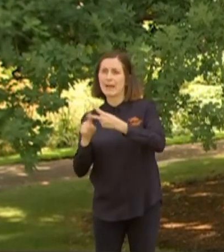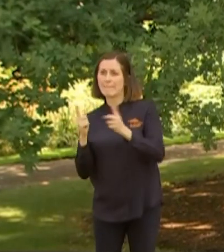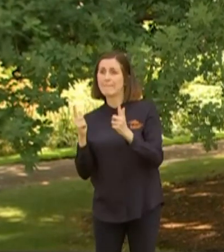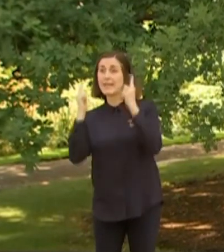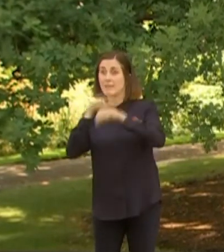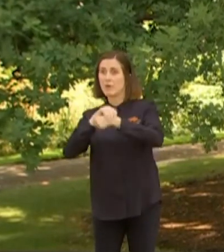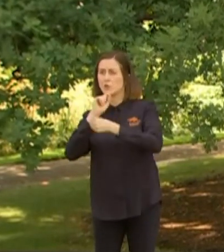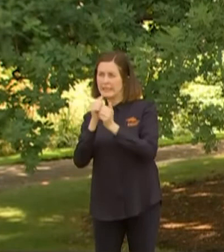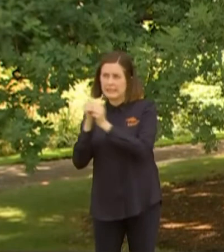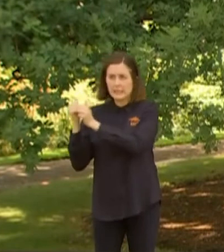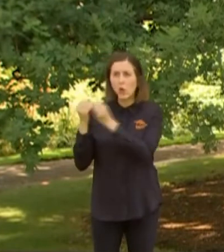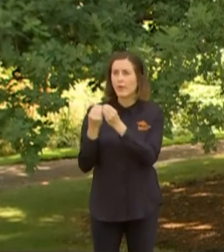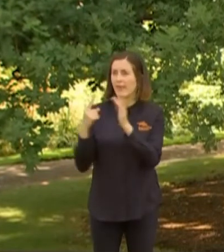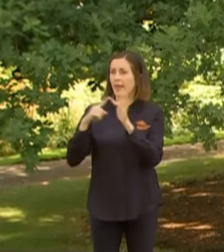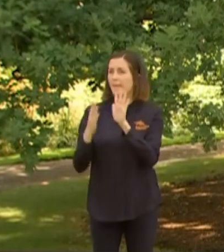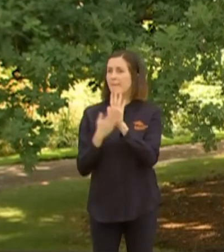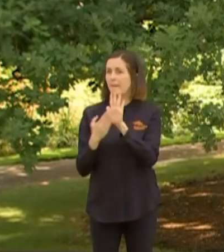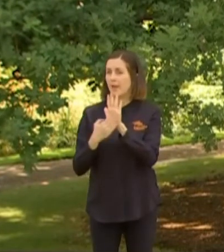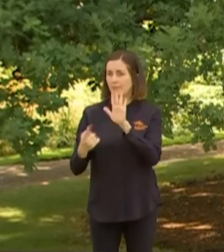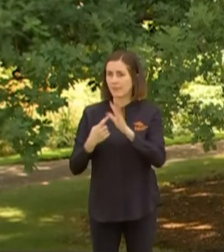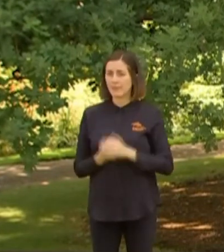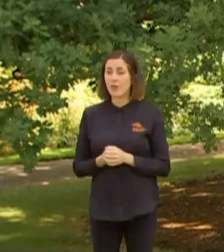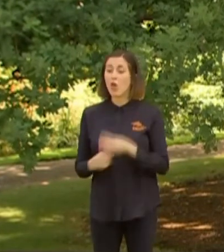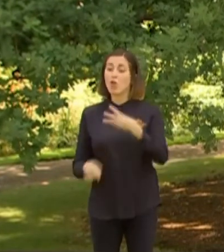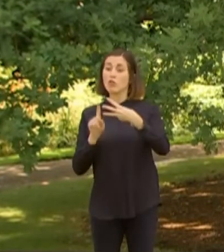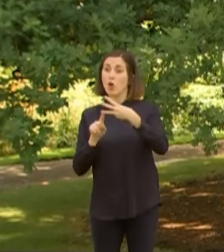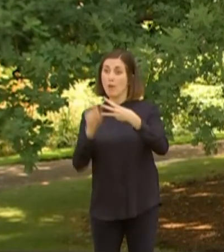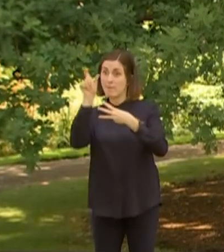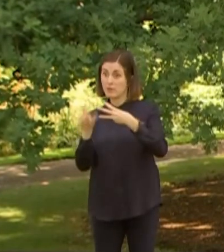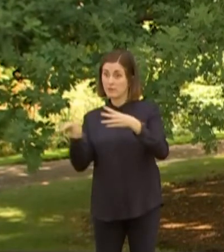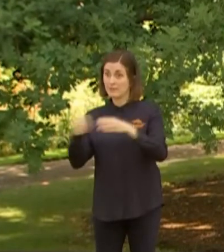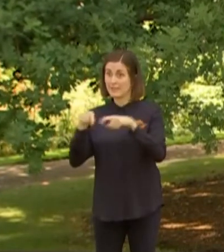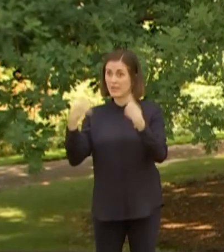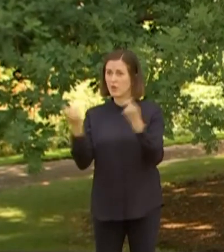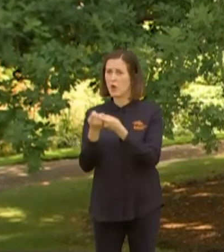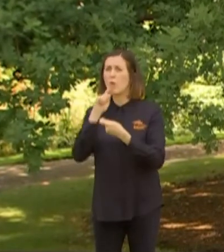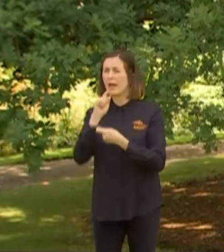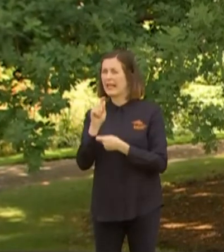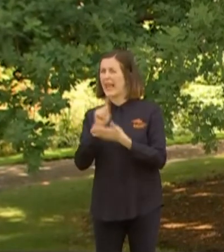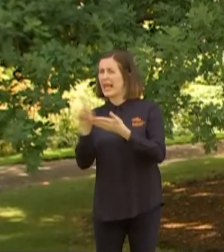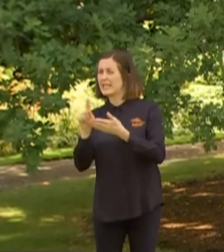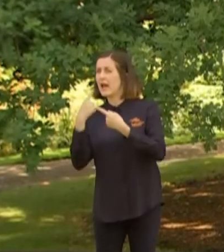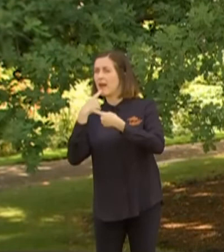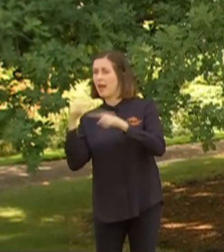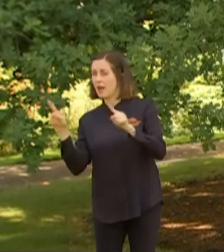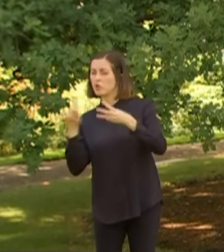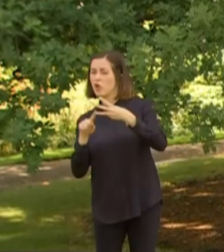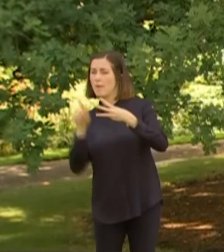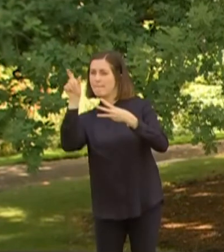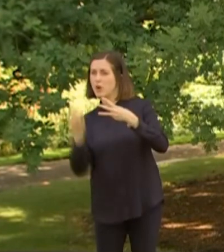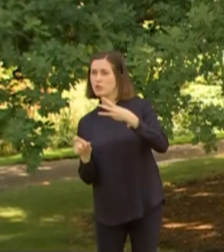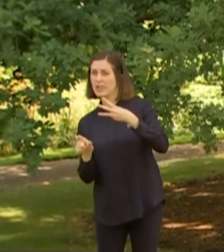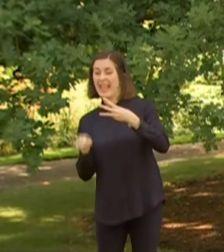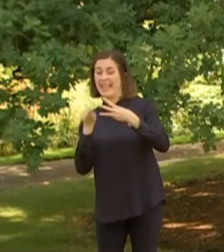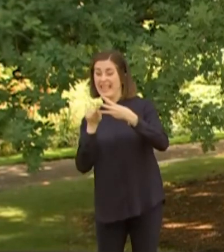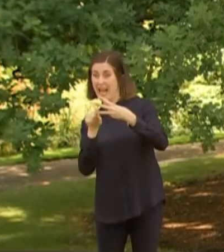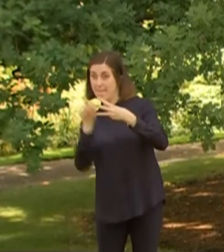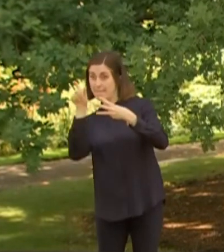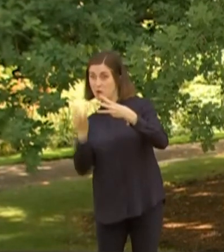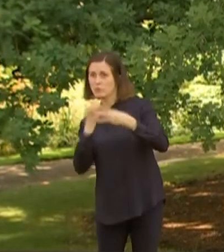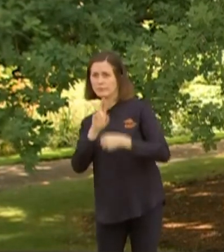3rd person that works with Emma will announce that appointment quite soon. That's someone who will have principal responsibility